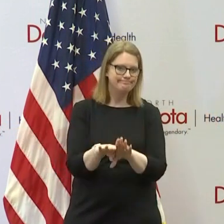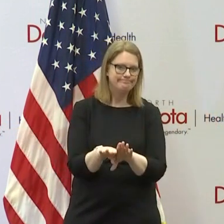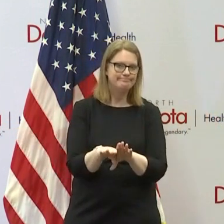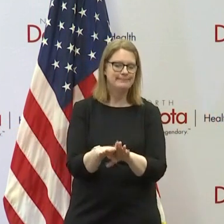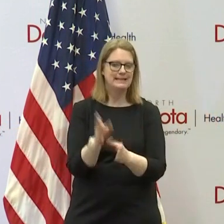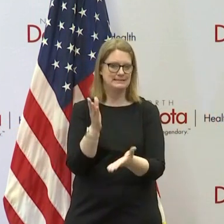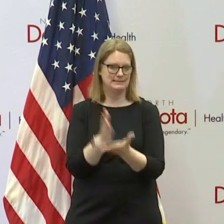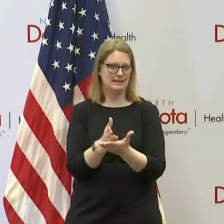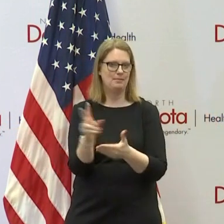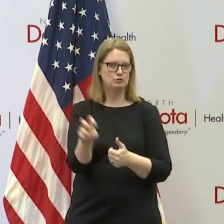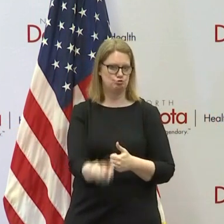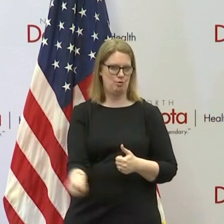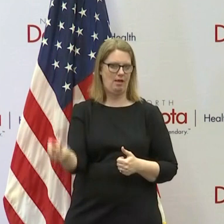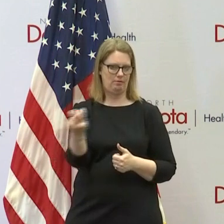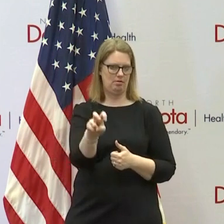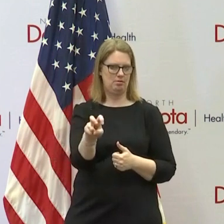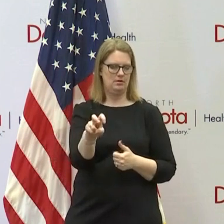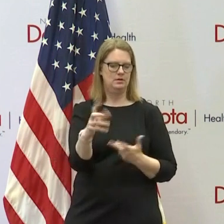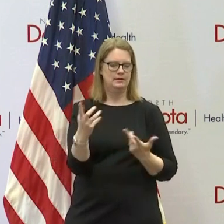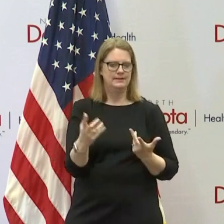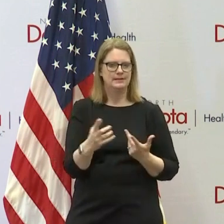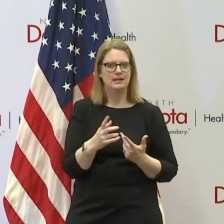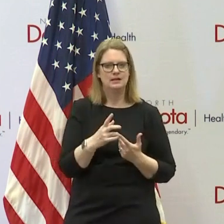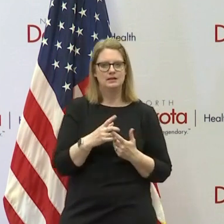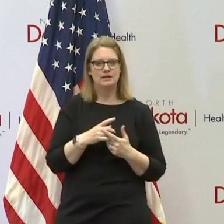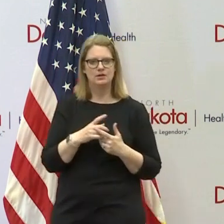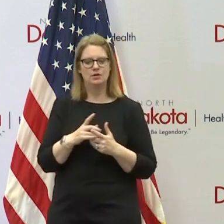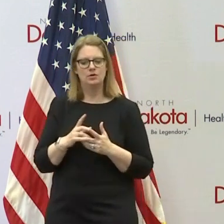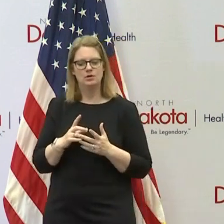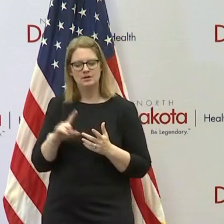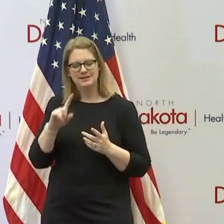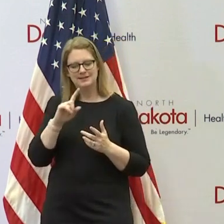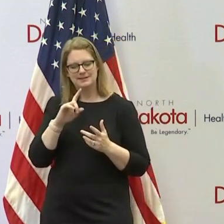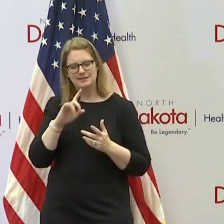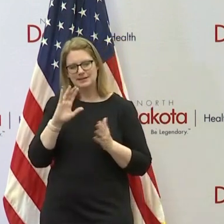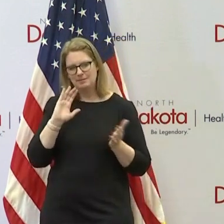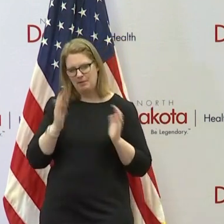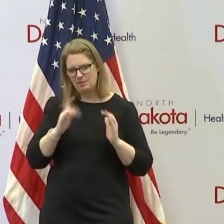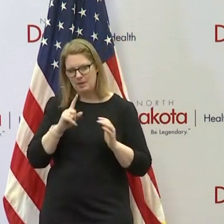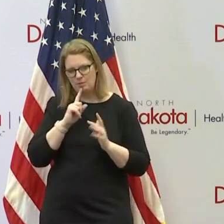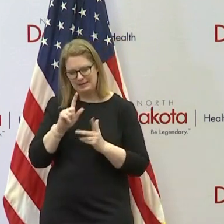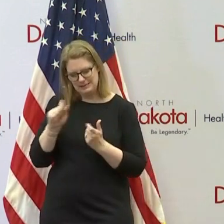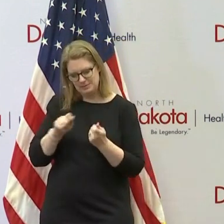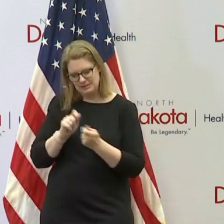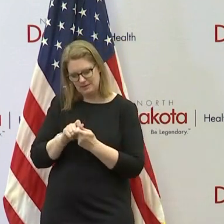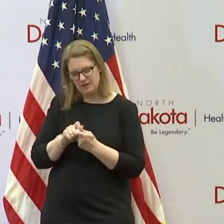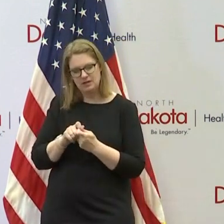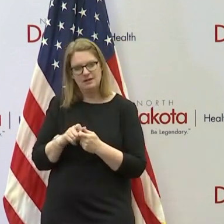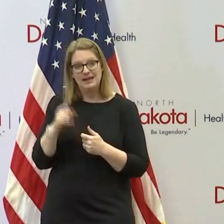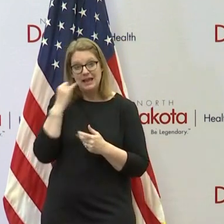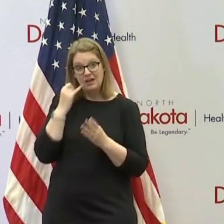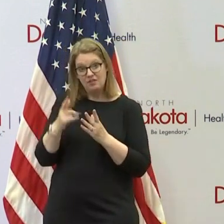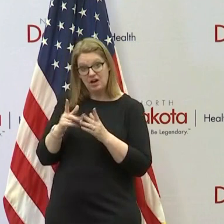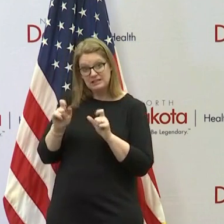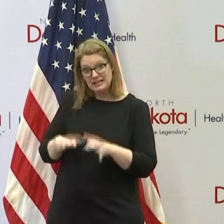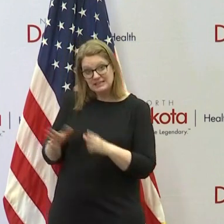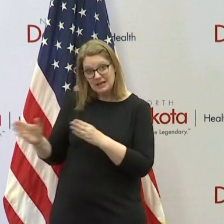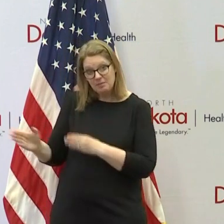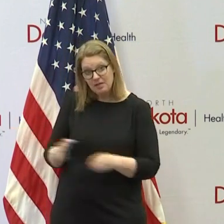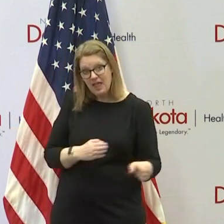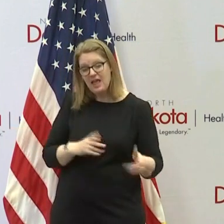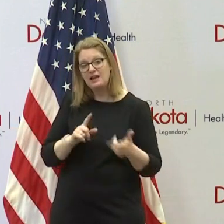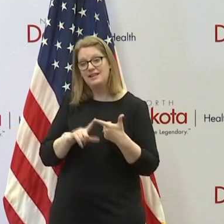stop travel, versus let's be very targeted. And as long as we can keep up with our testing strategies and the